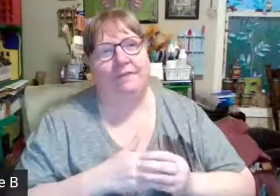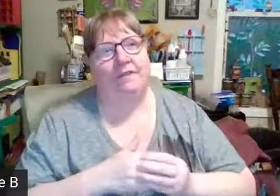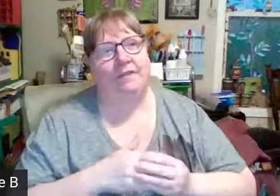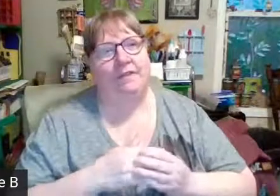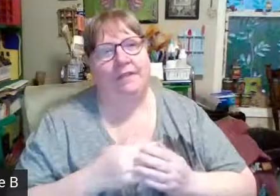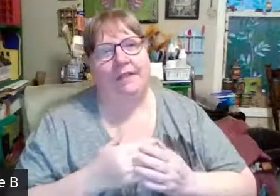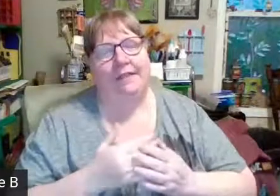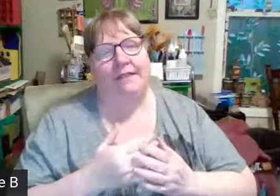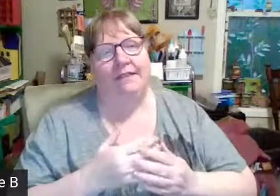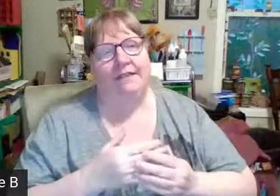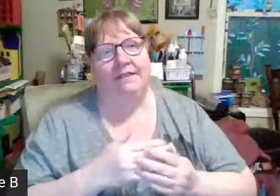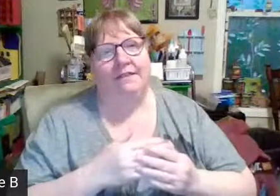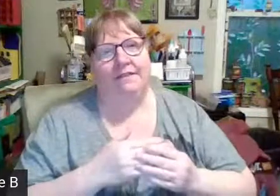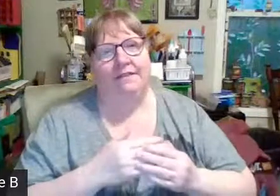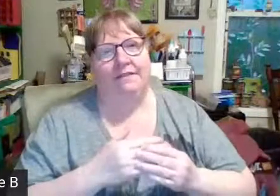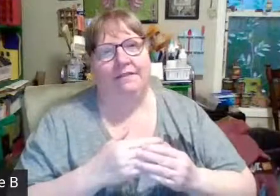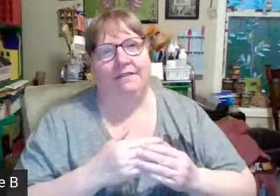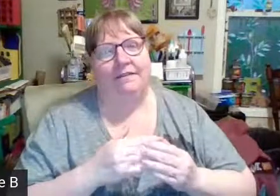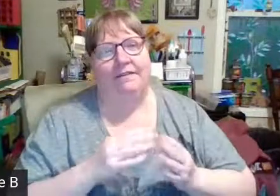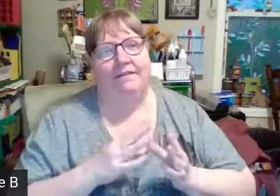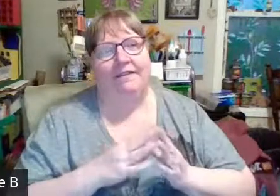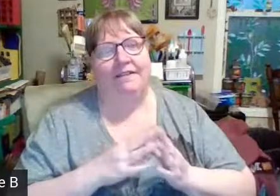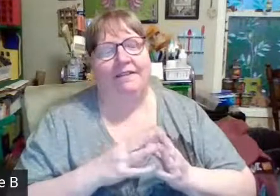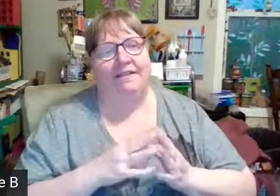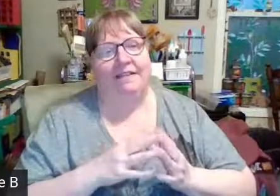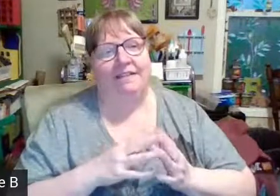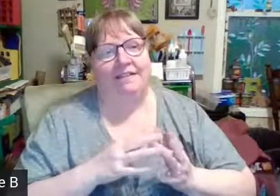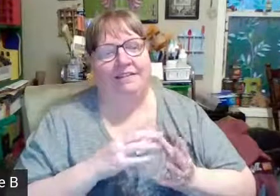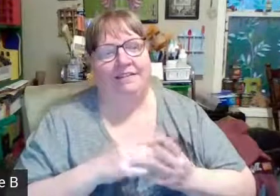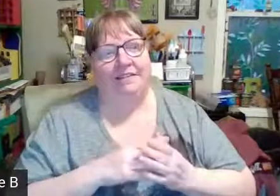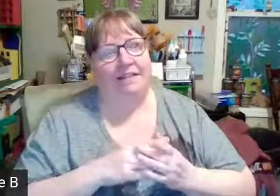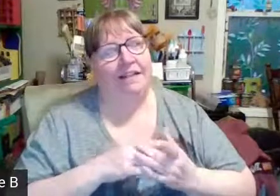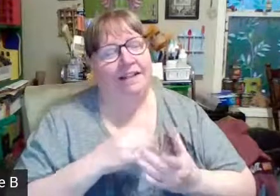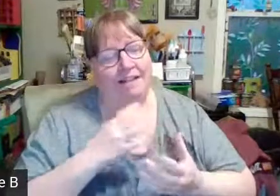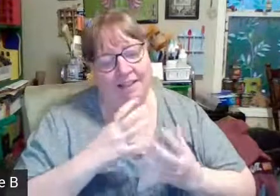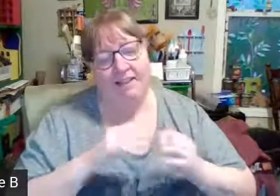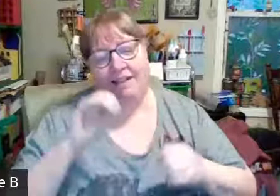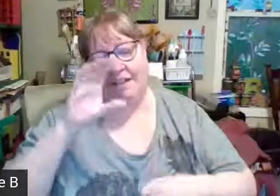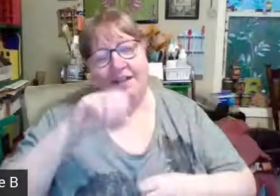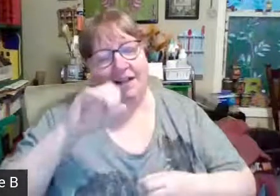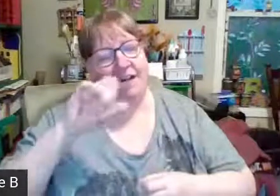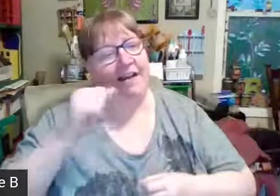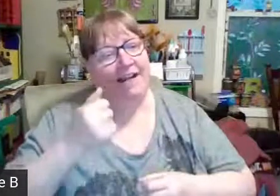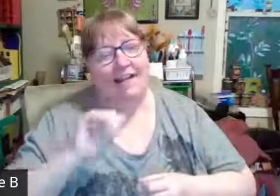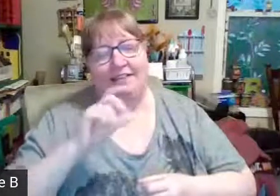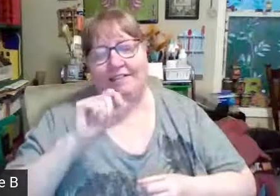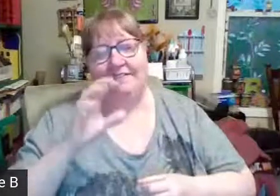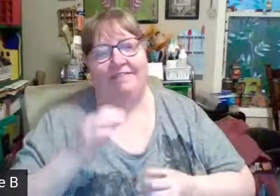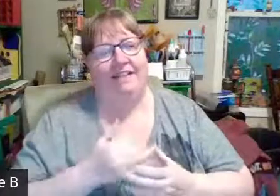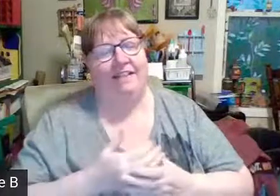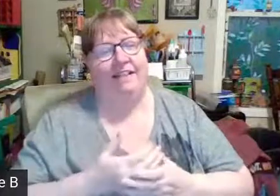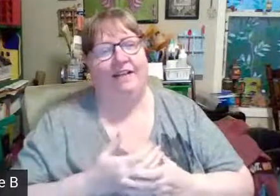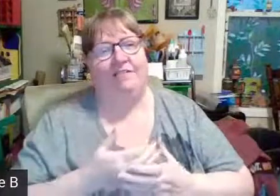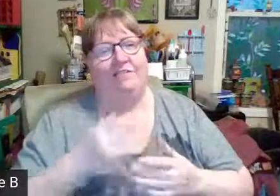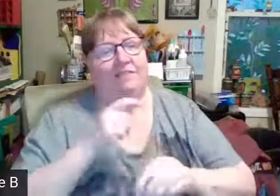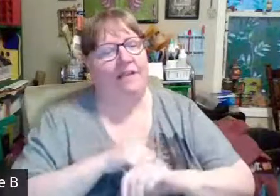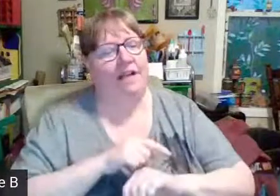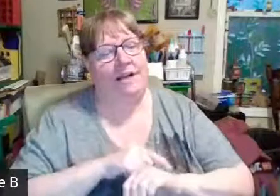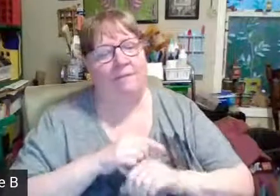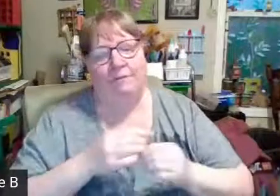I have to have lots of silent time and off time, and that's just how I function. And so I appreciate you guys for understanding how I function. And right